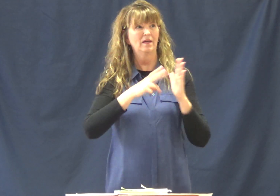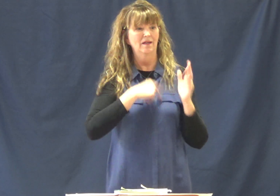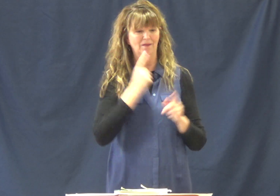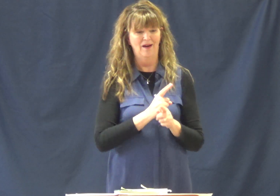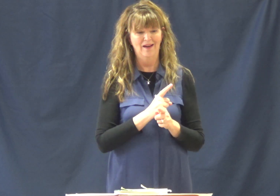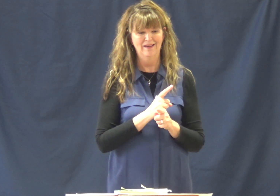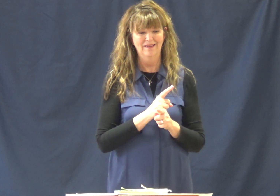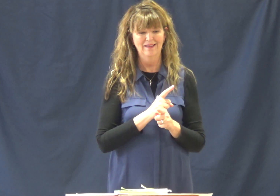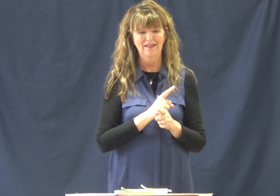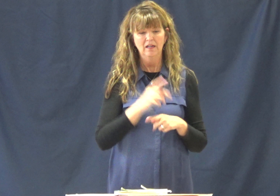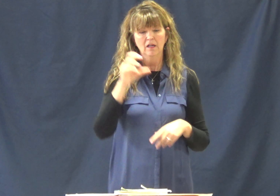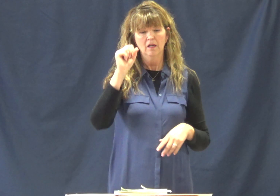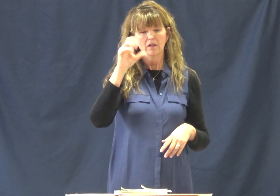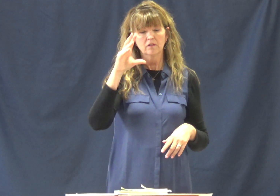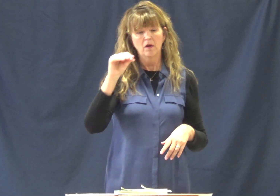But some people just love it.